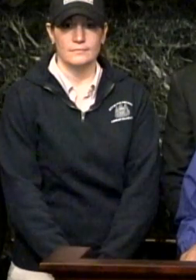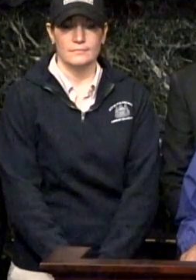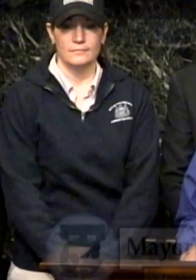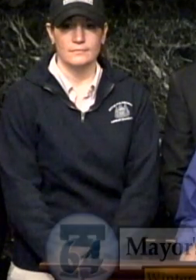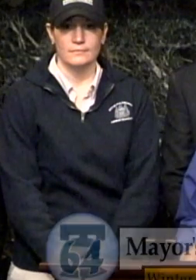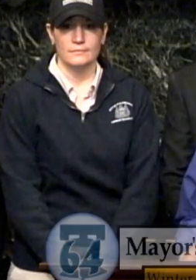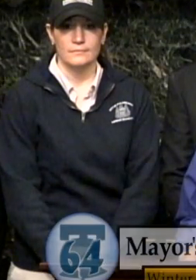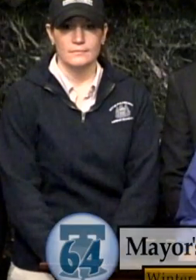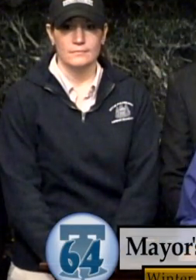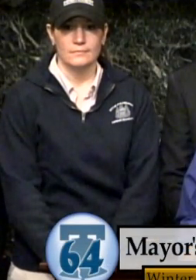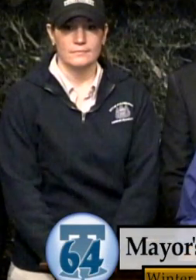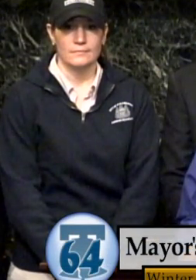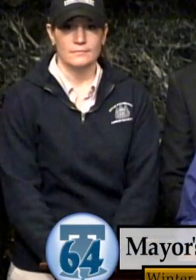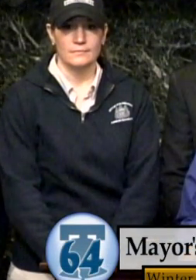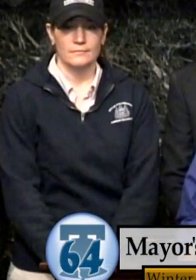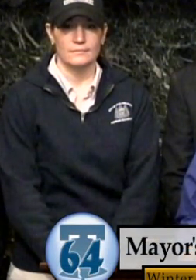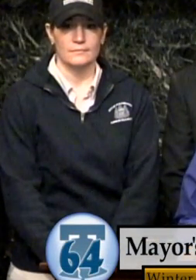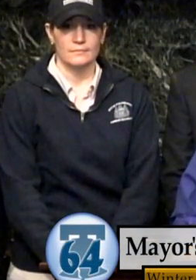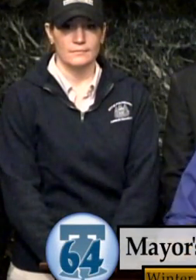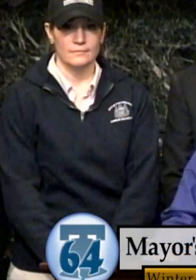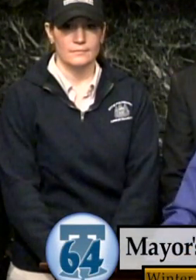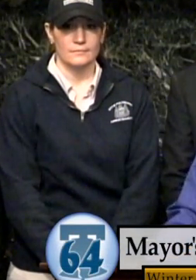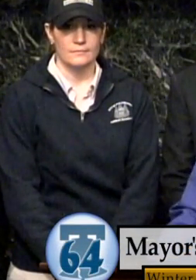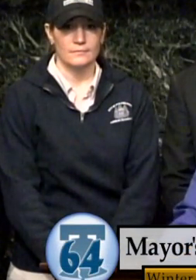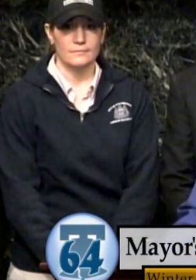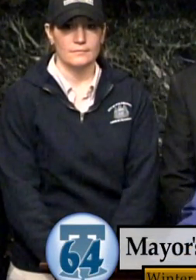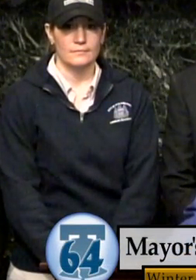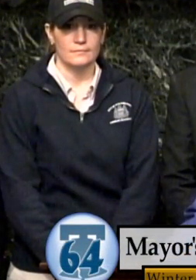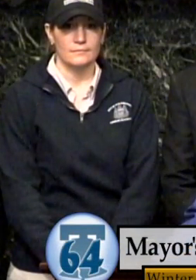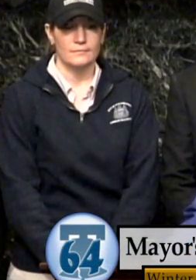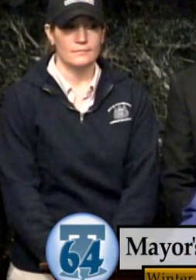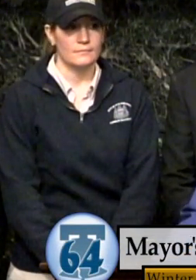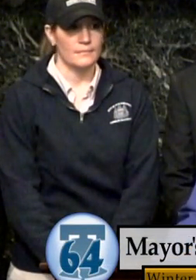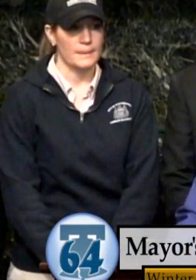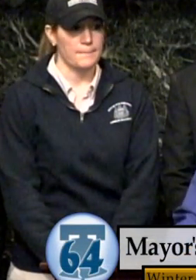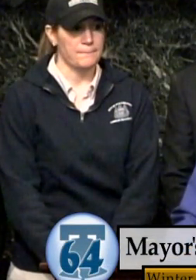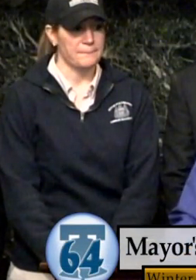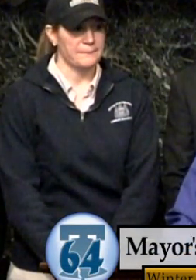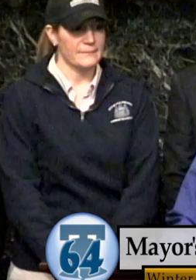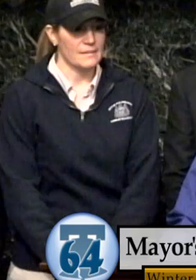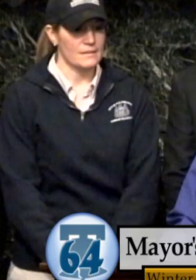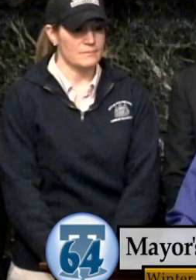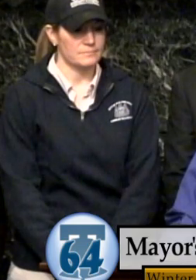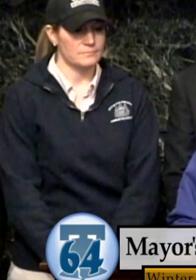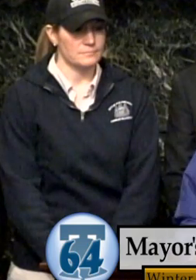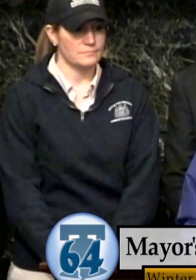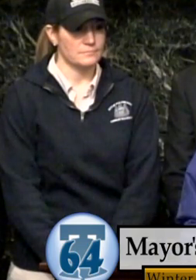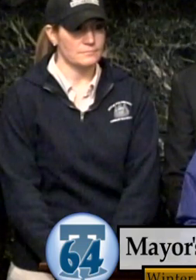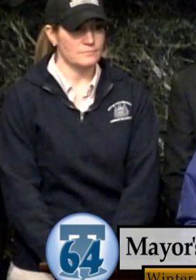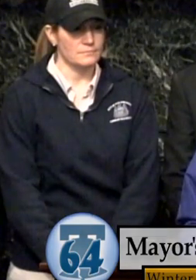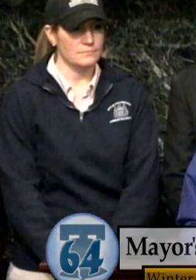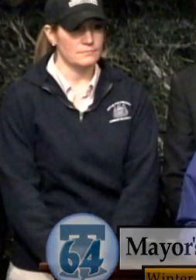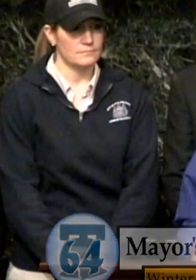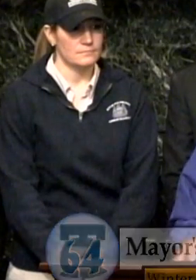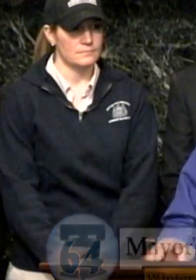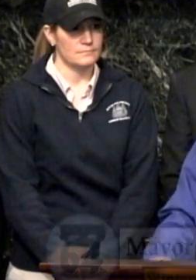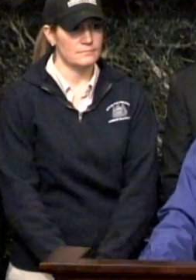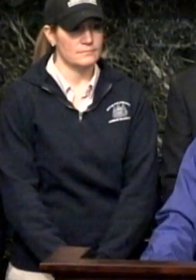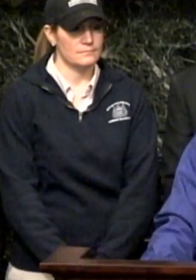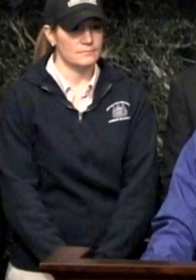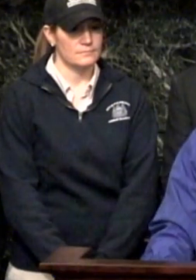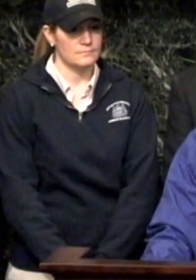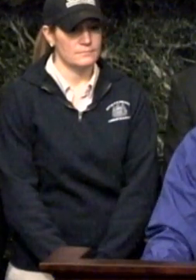in the region with regard to this upcoming significant weather event. I'm joined